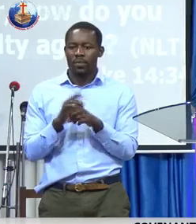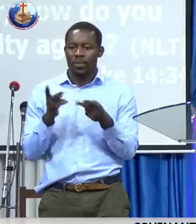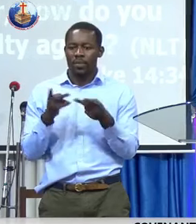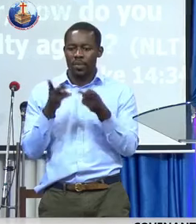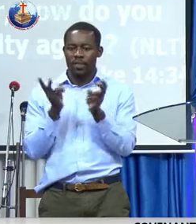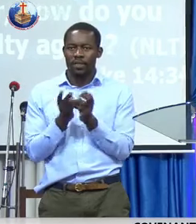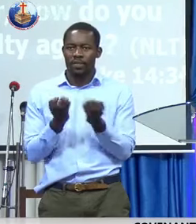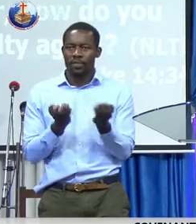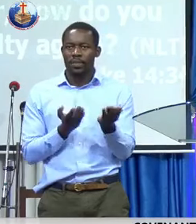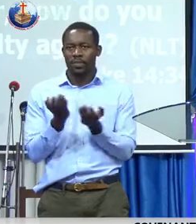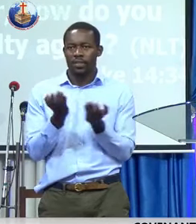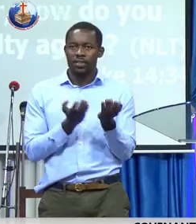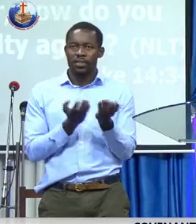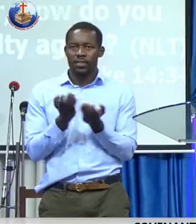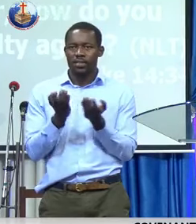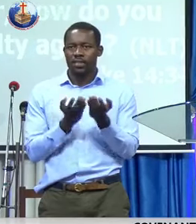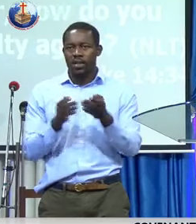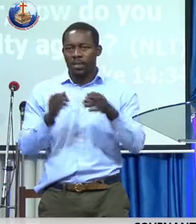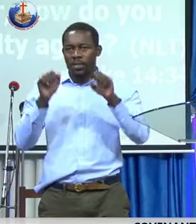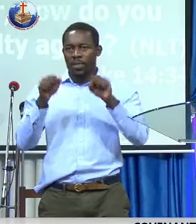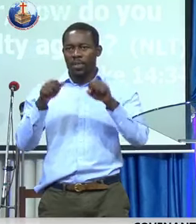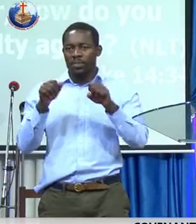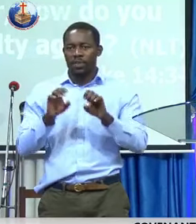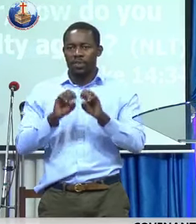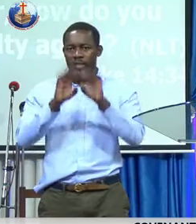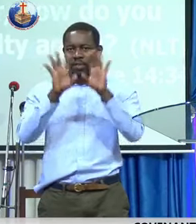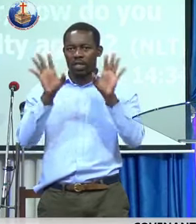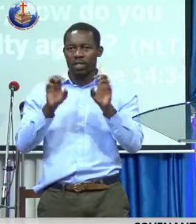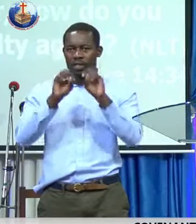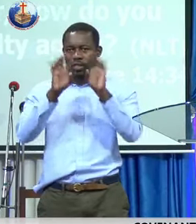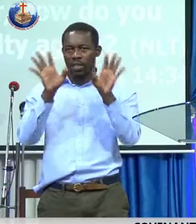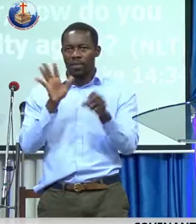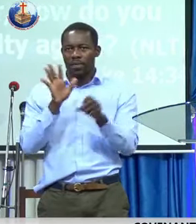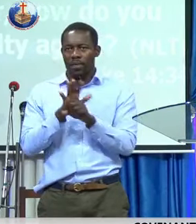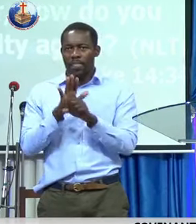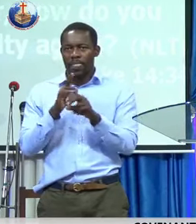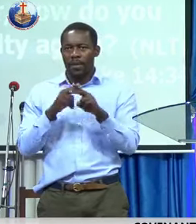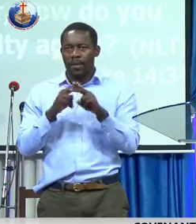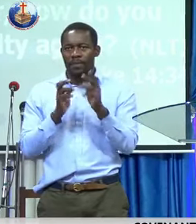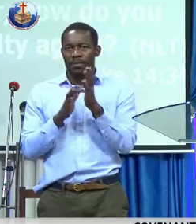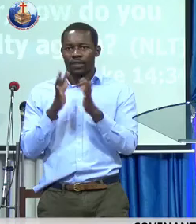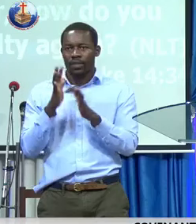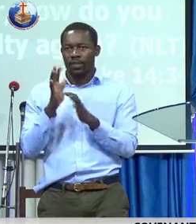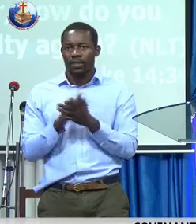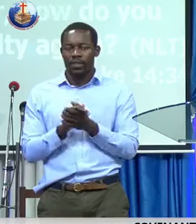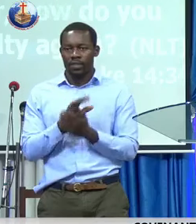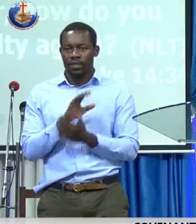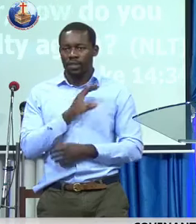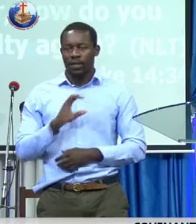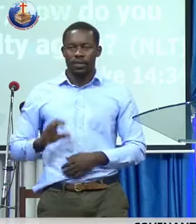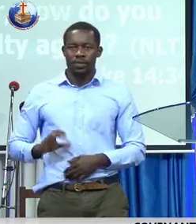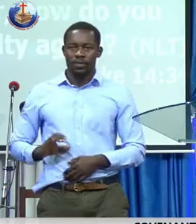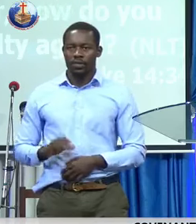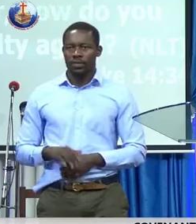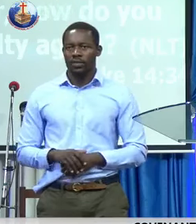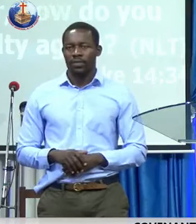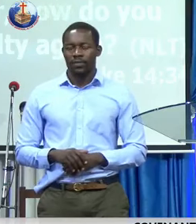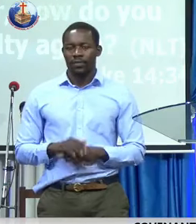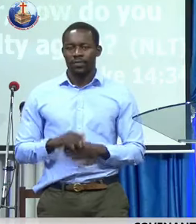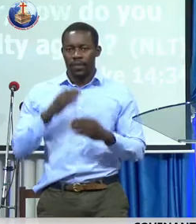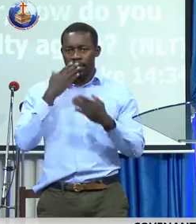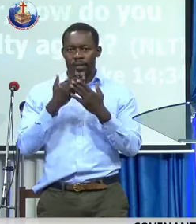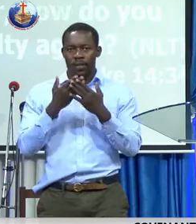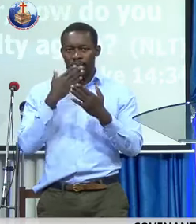our businesses. May we shine brighter in the name of Jesus Christ. Oh, we thank